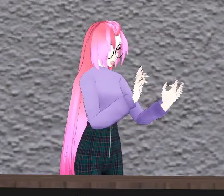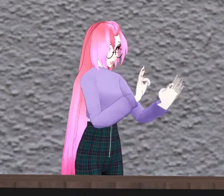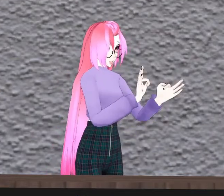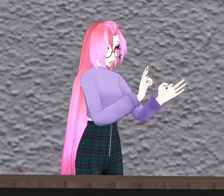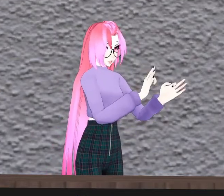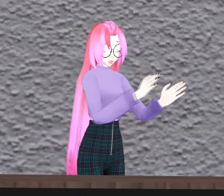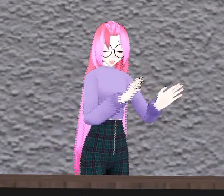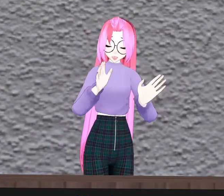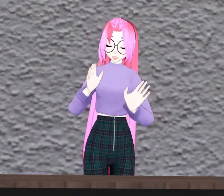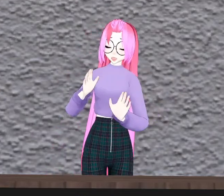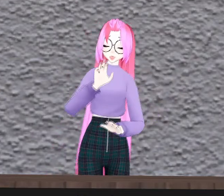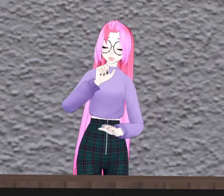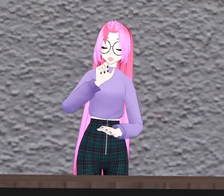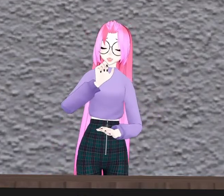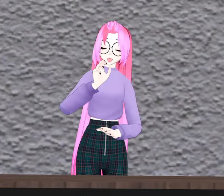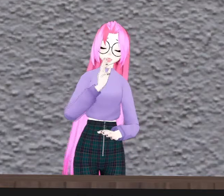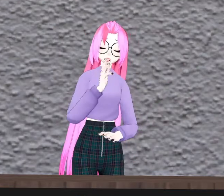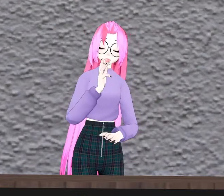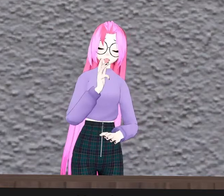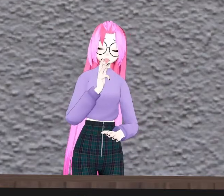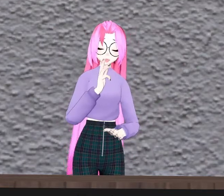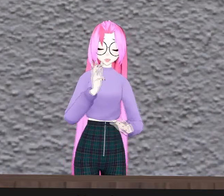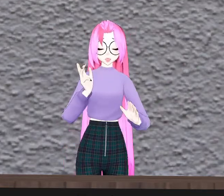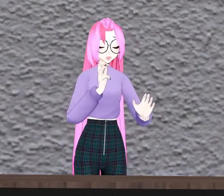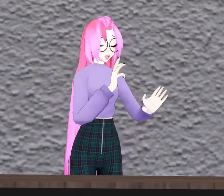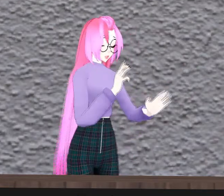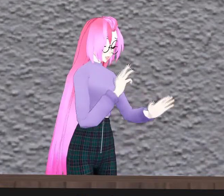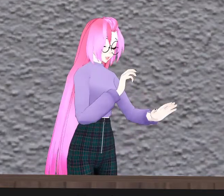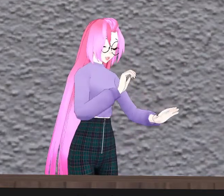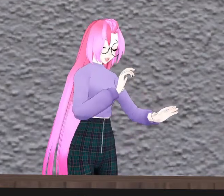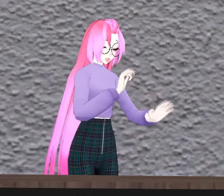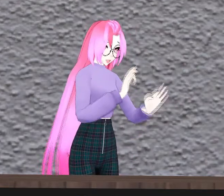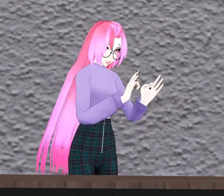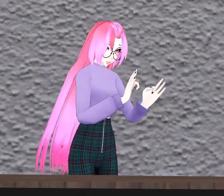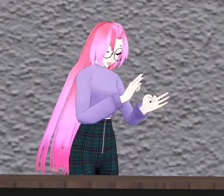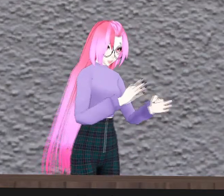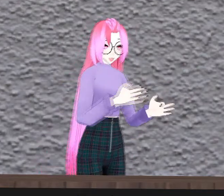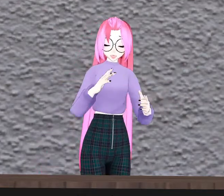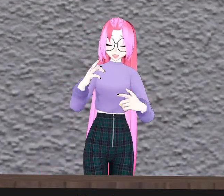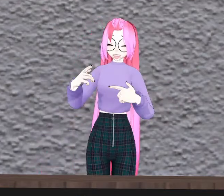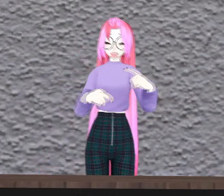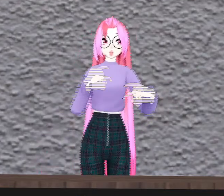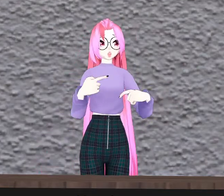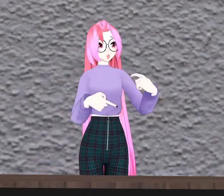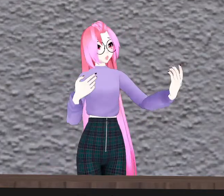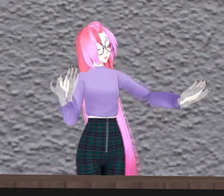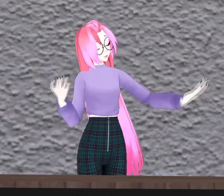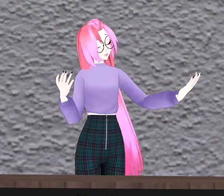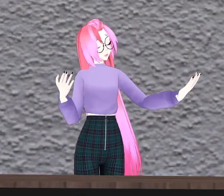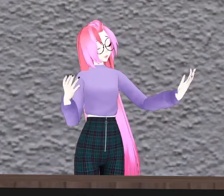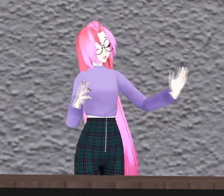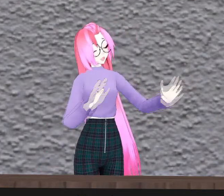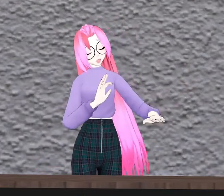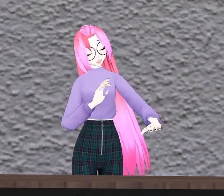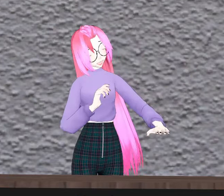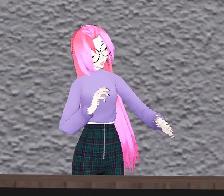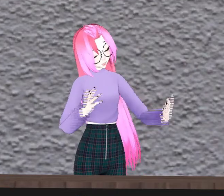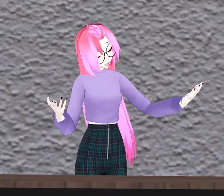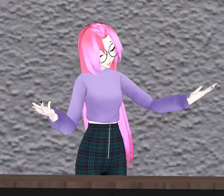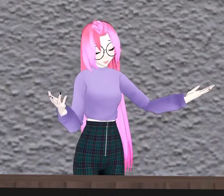the interpreter, and then she will speak it to my mom. My mom will speak it to the interpreter, and she will sign it to me. And that is super cool,